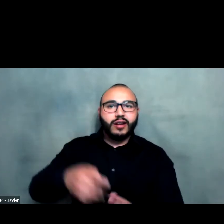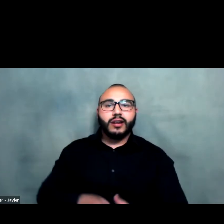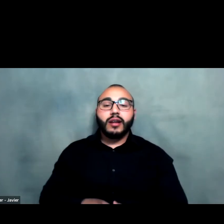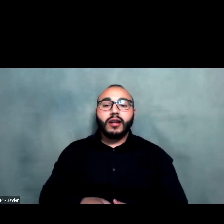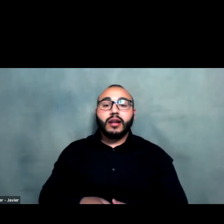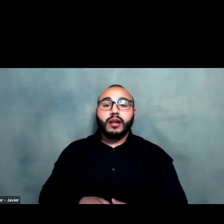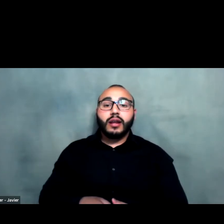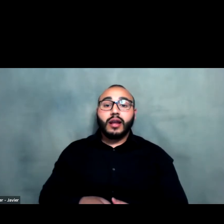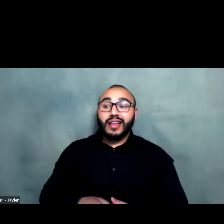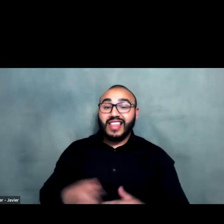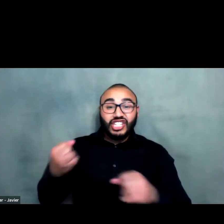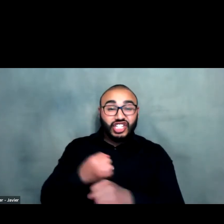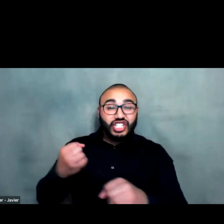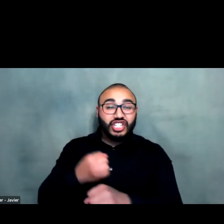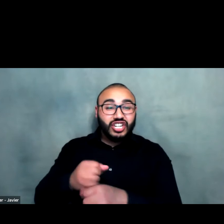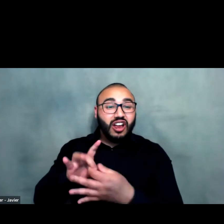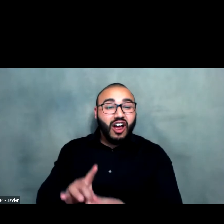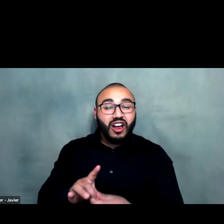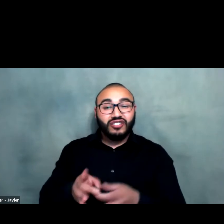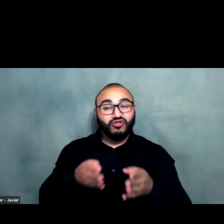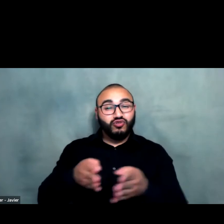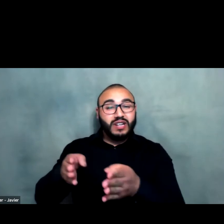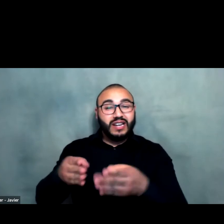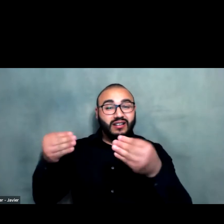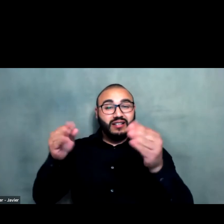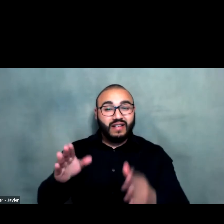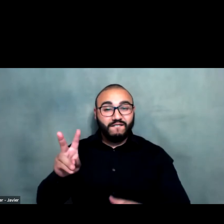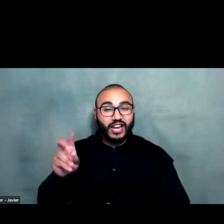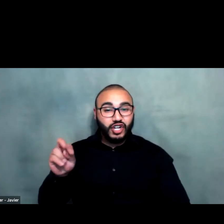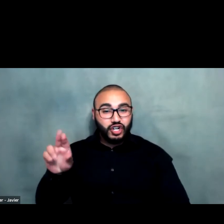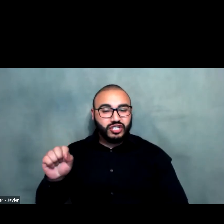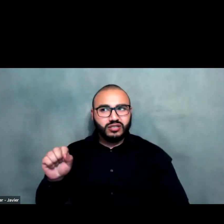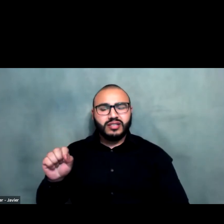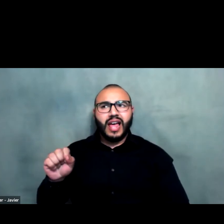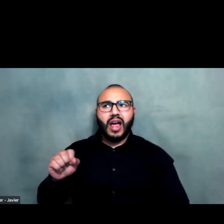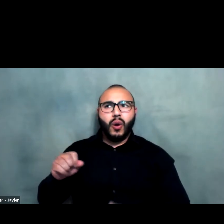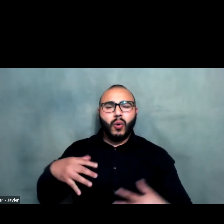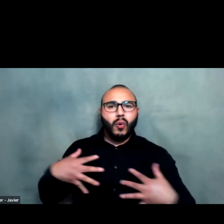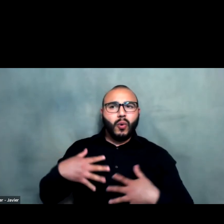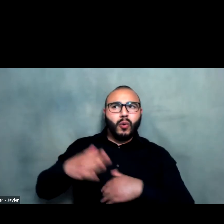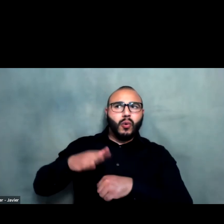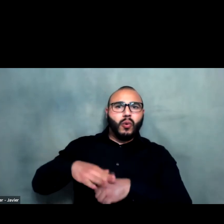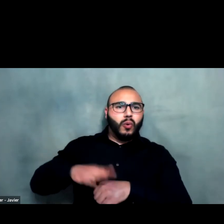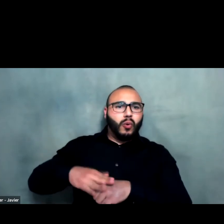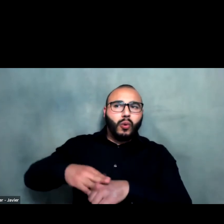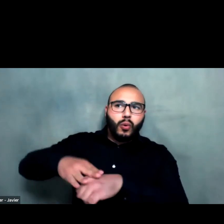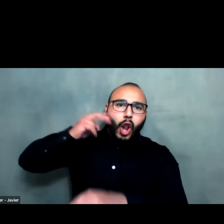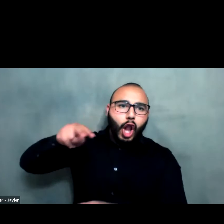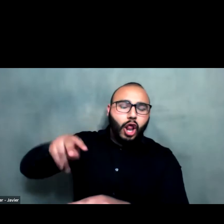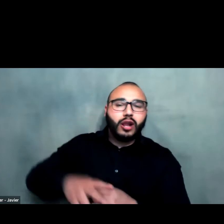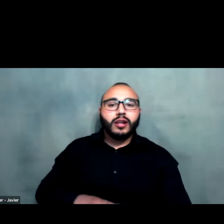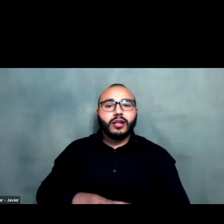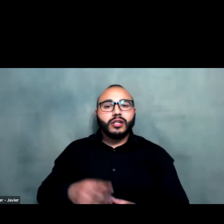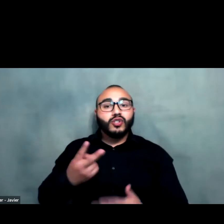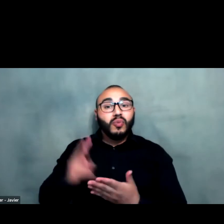of attacks on street vendors in Fresno has been extremely alarming as well. 2 days ago, a Fresno street vendor was shot and killed in